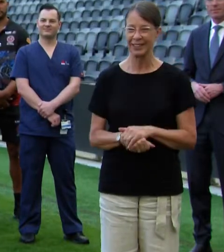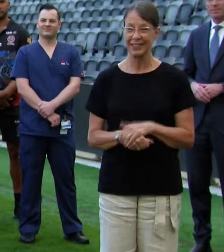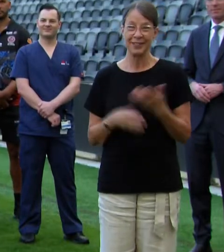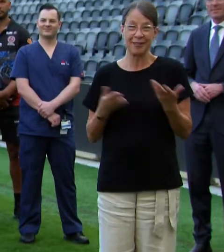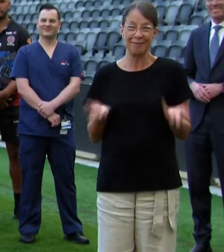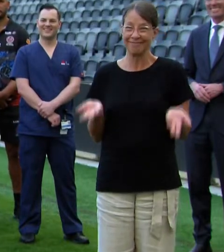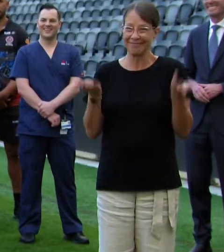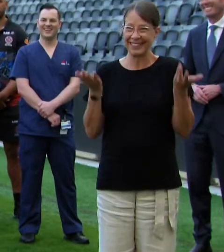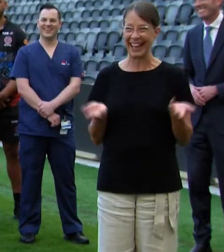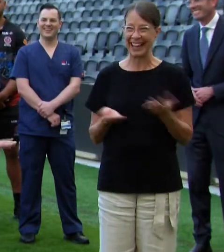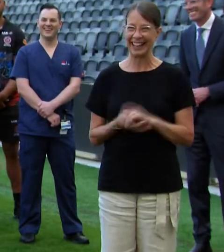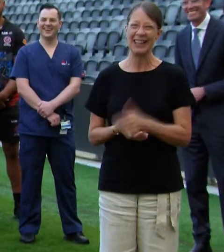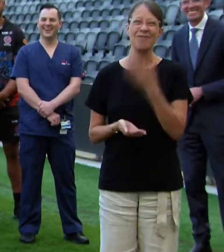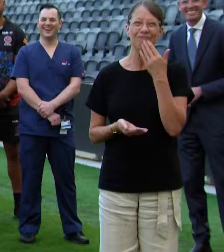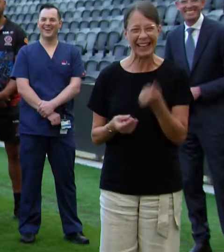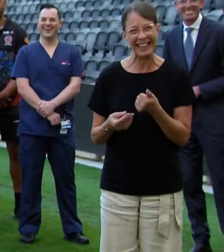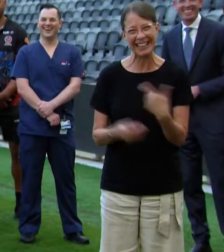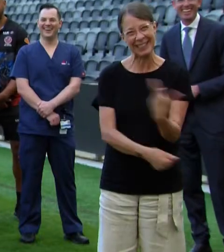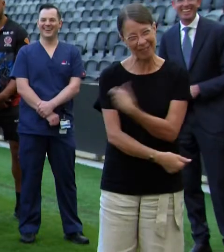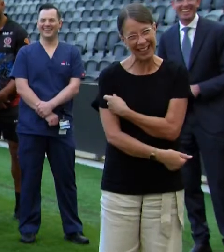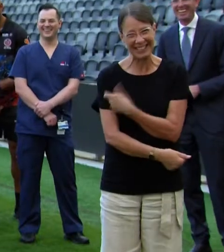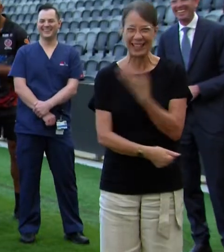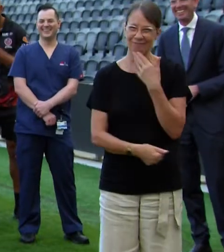yeah, please get vaccinated.